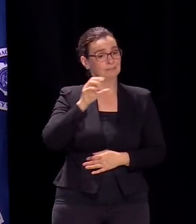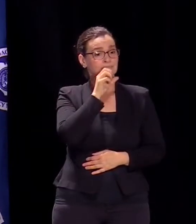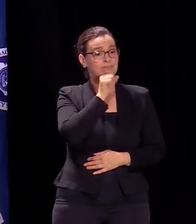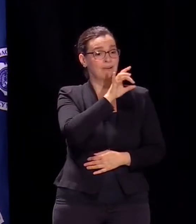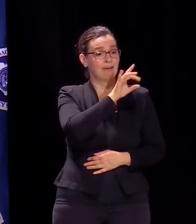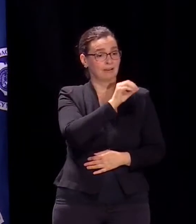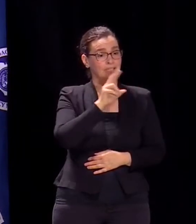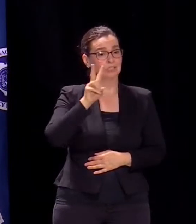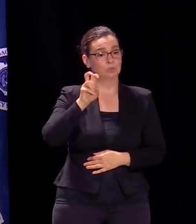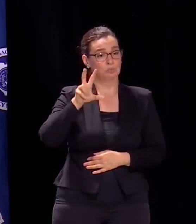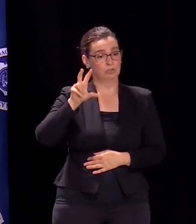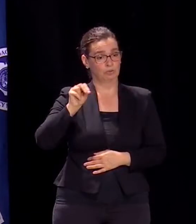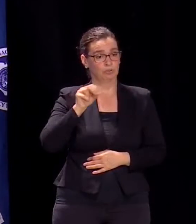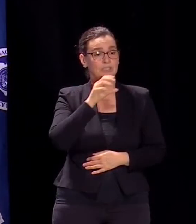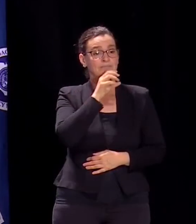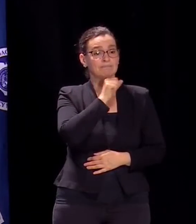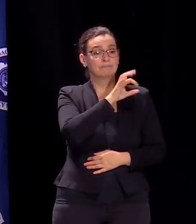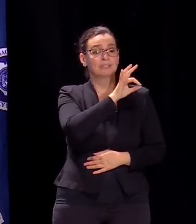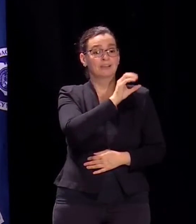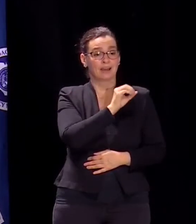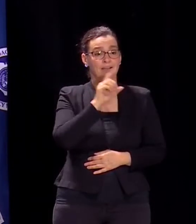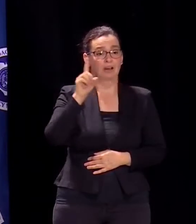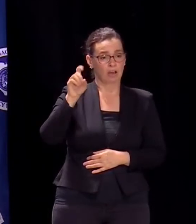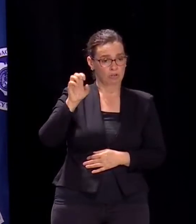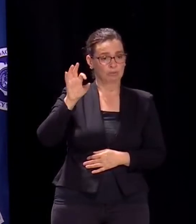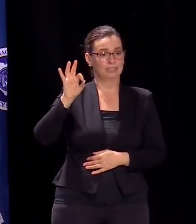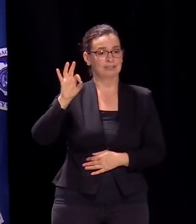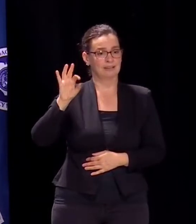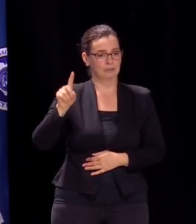in their 80s, and 144 in their 90s.